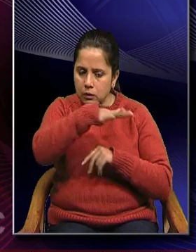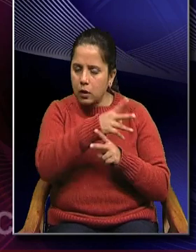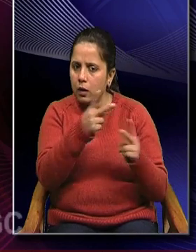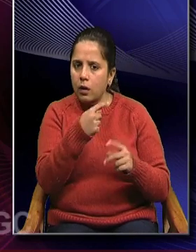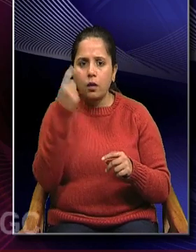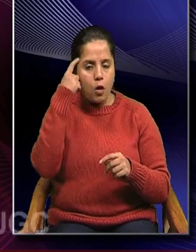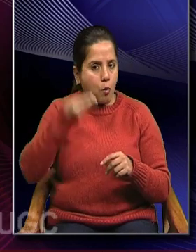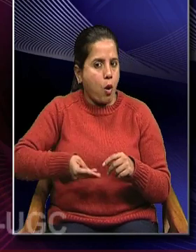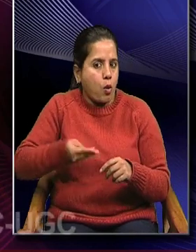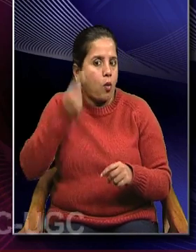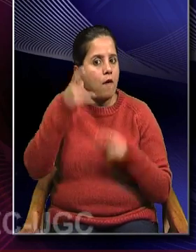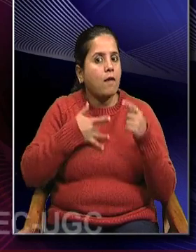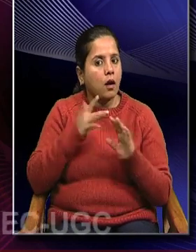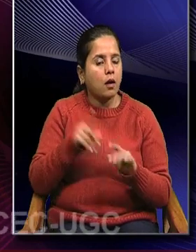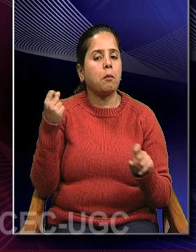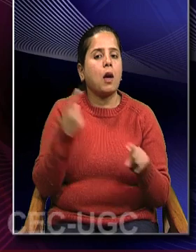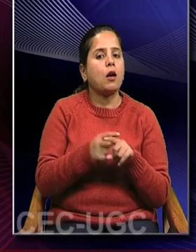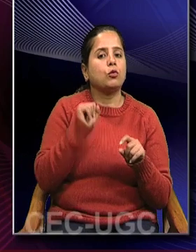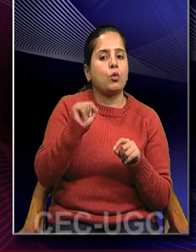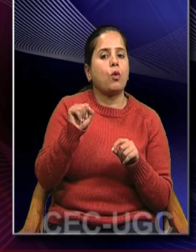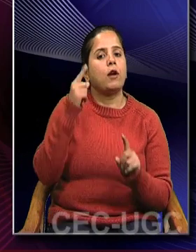so as to suit their own